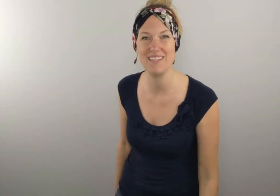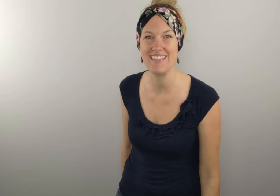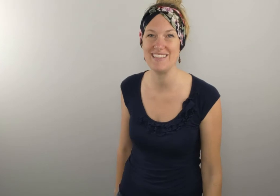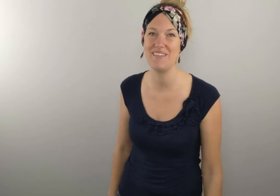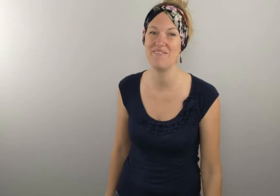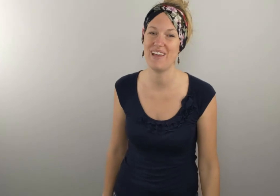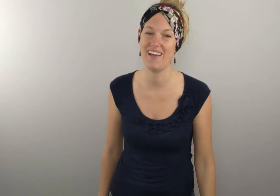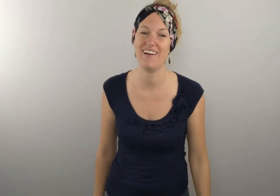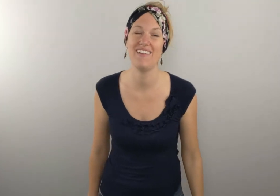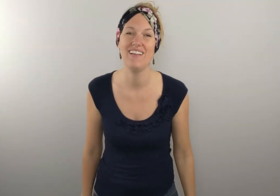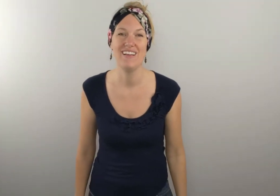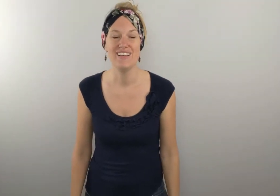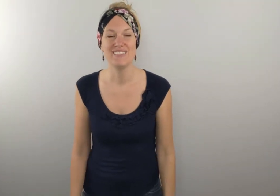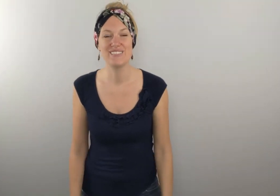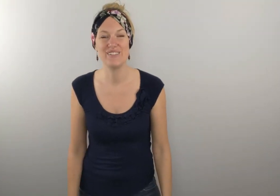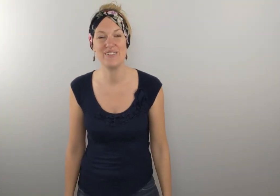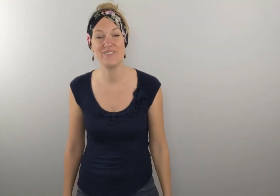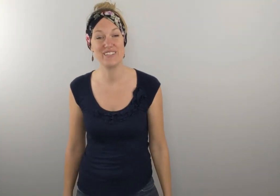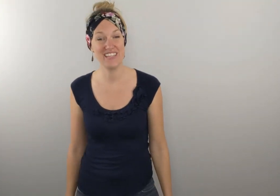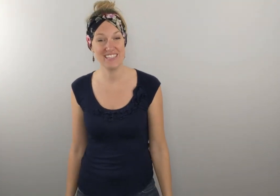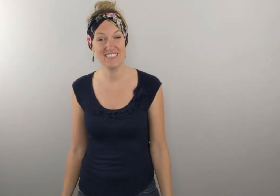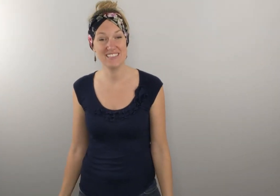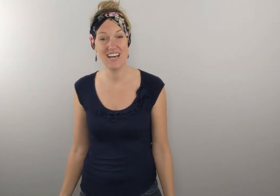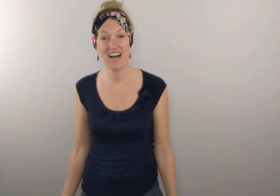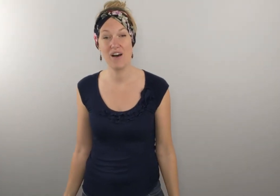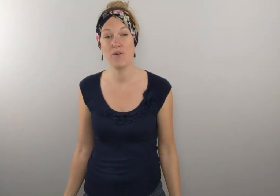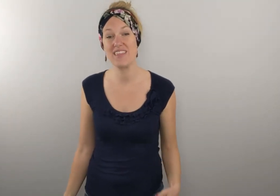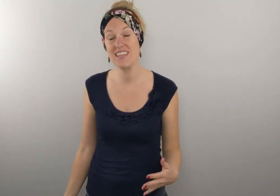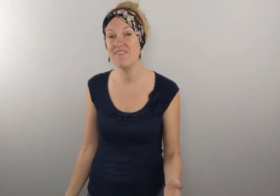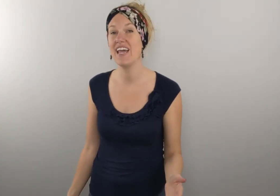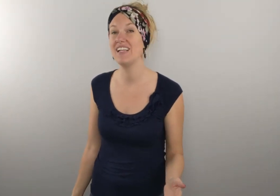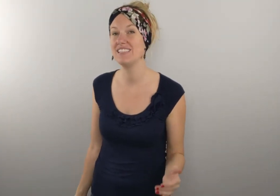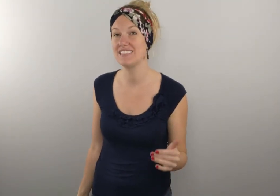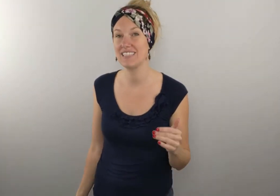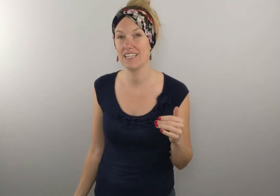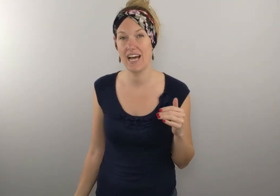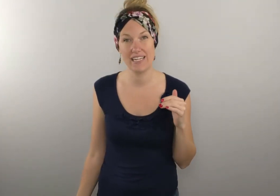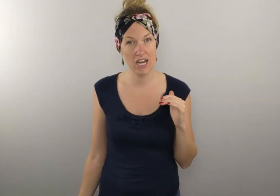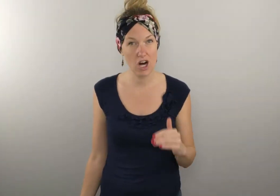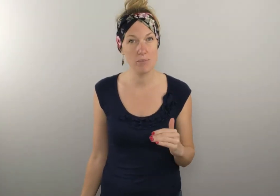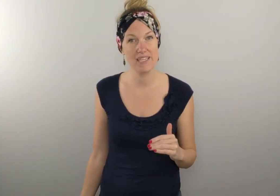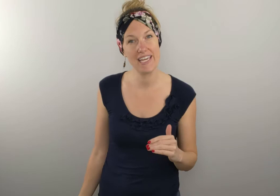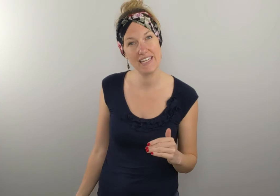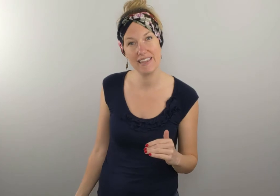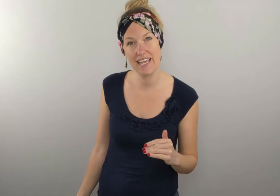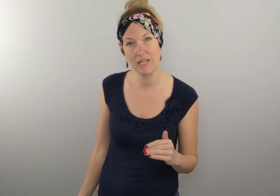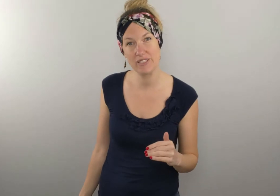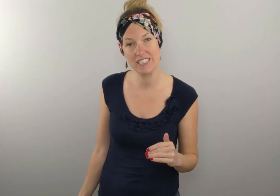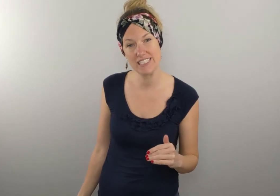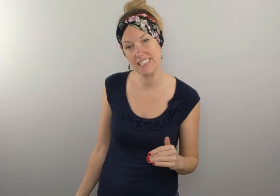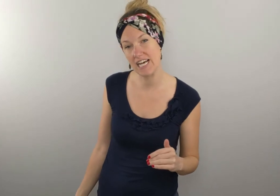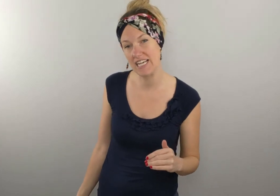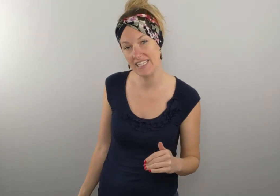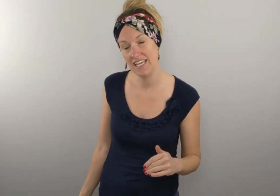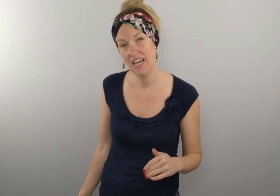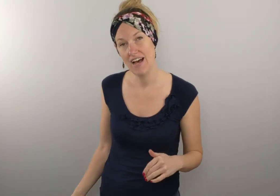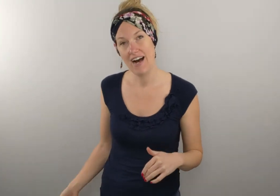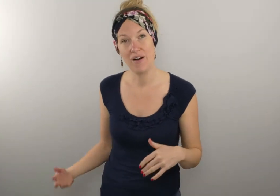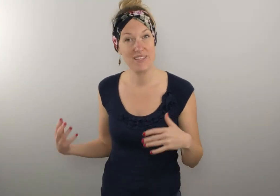within the veil. So for this, within the veil is kind of complicated language to sign. Within the